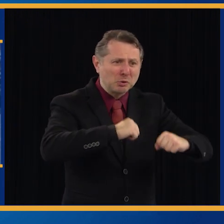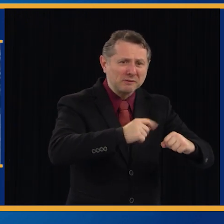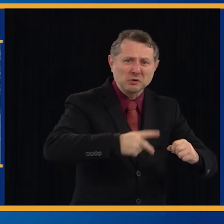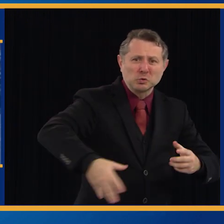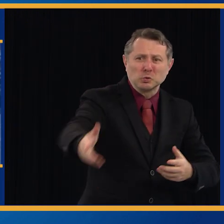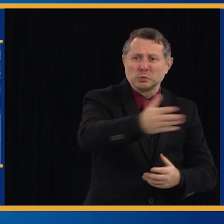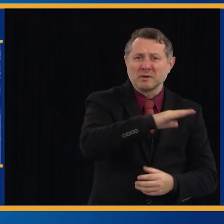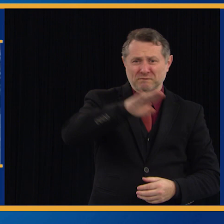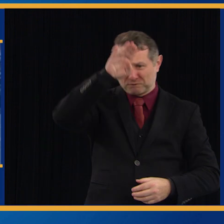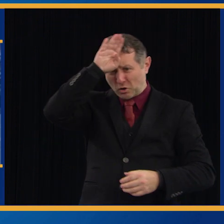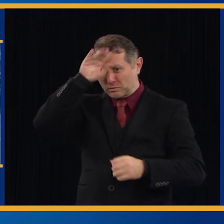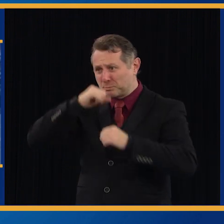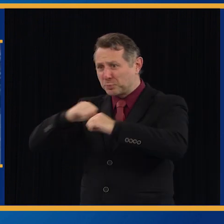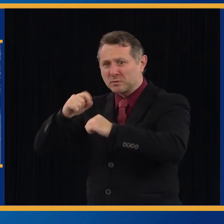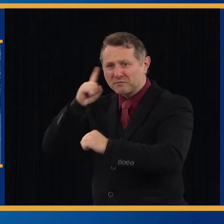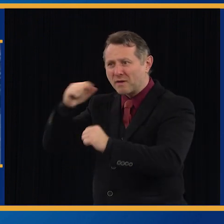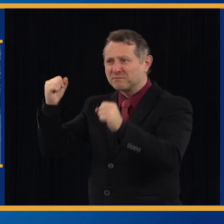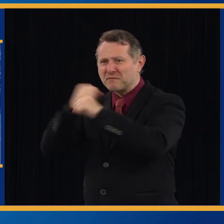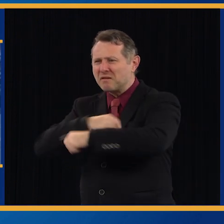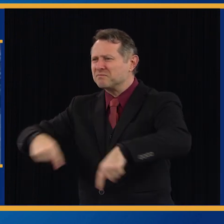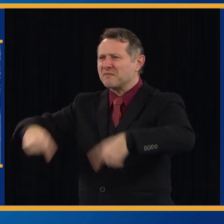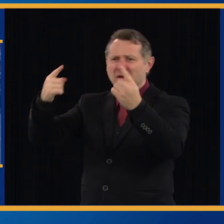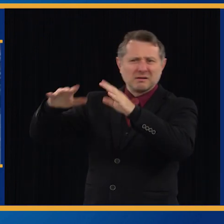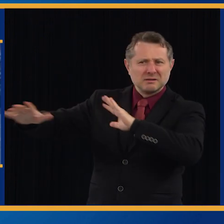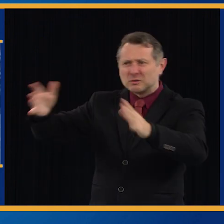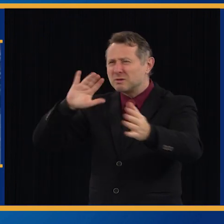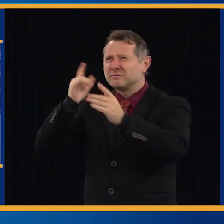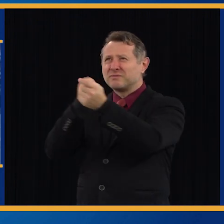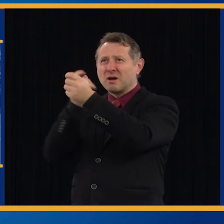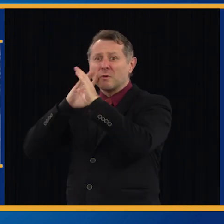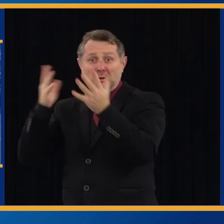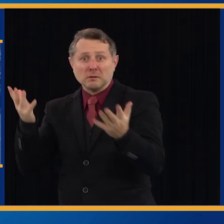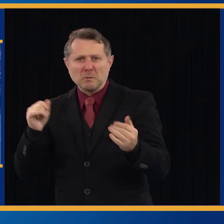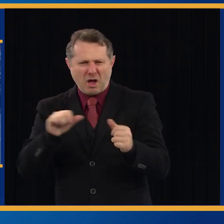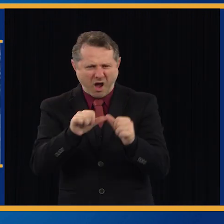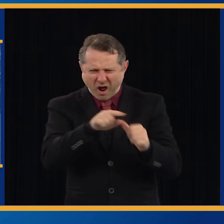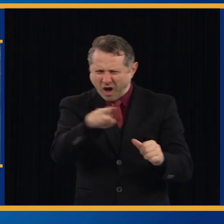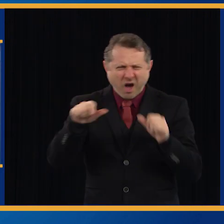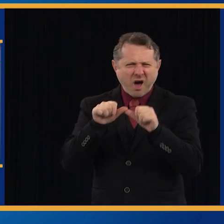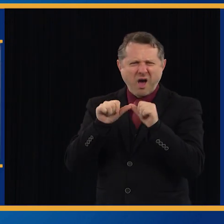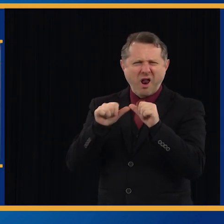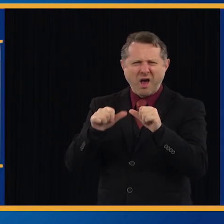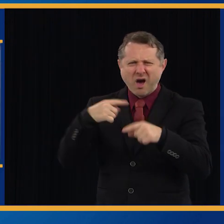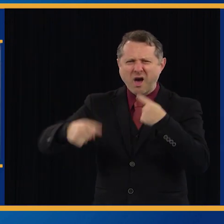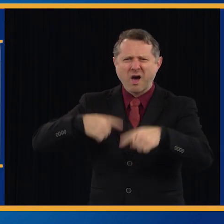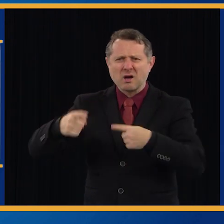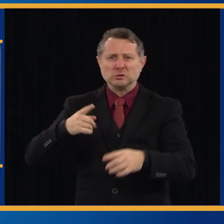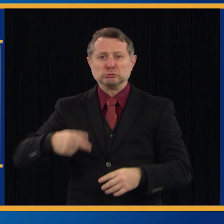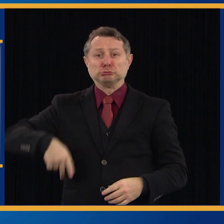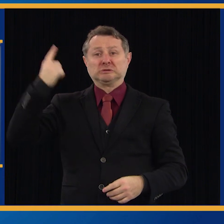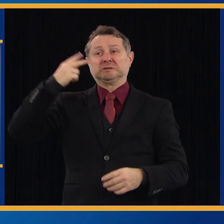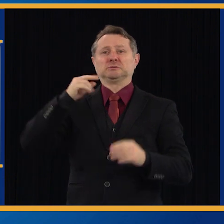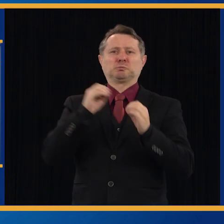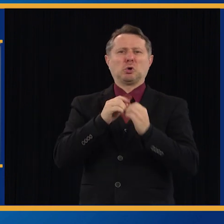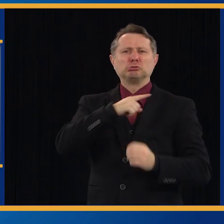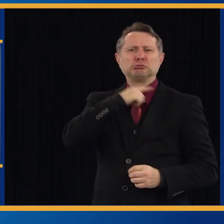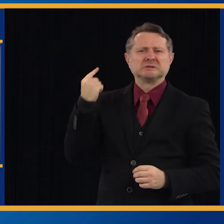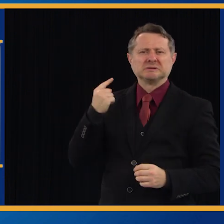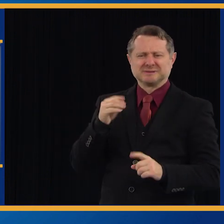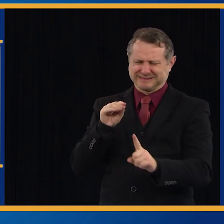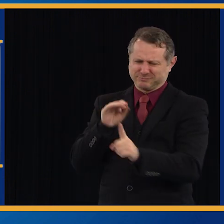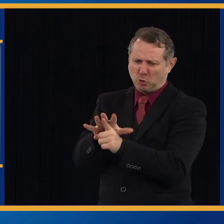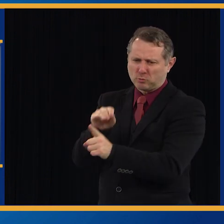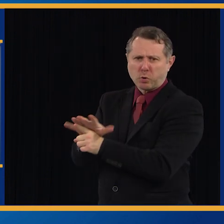out and fight the fire, those people worked. And they went out there and they exposed themselves to the virus.